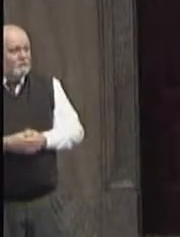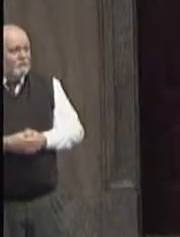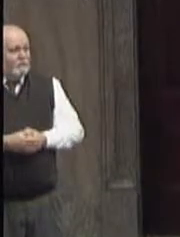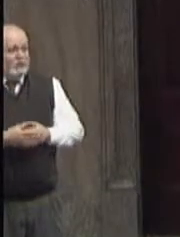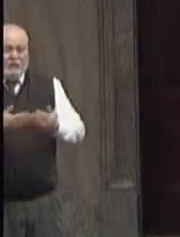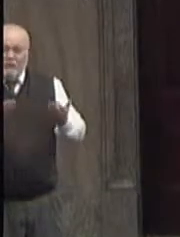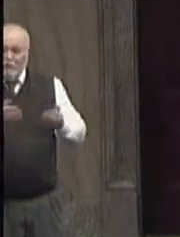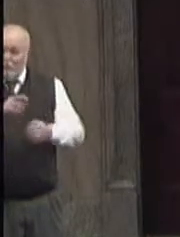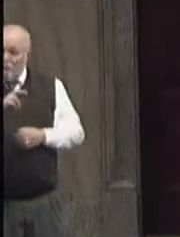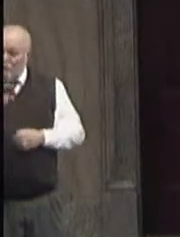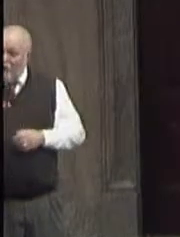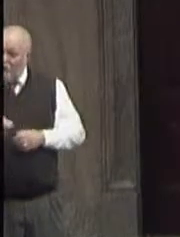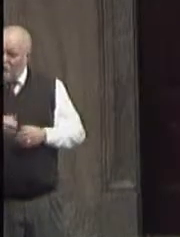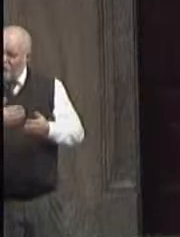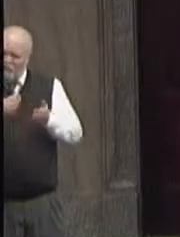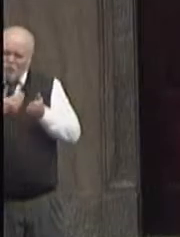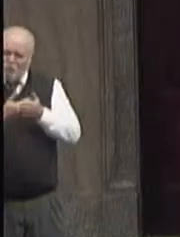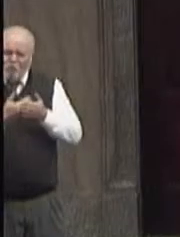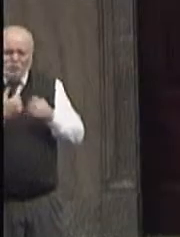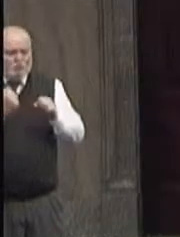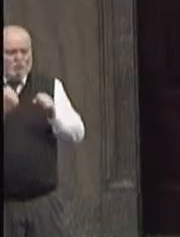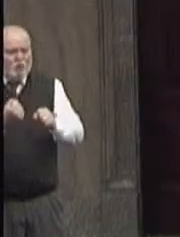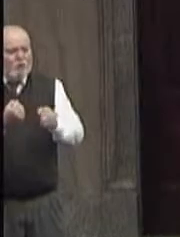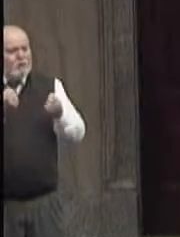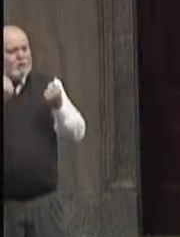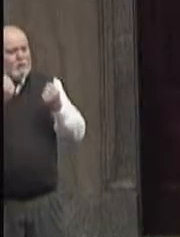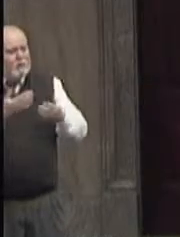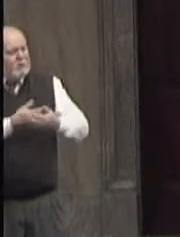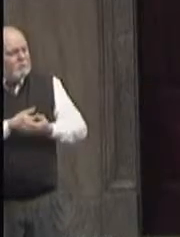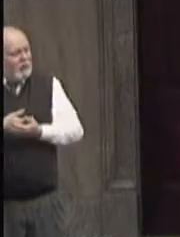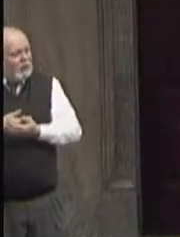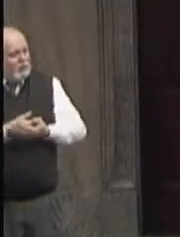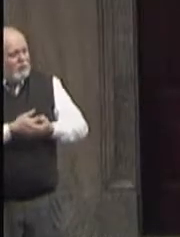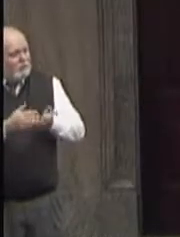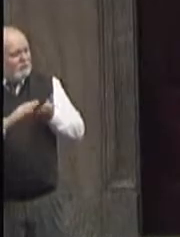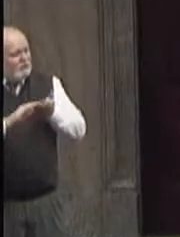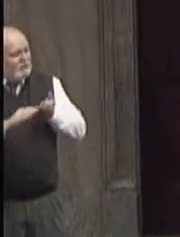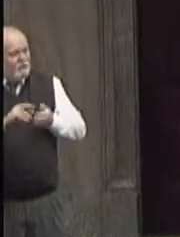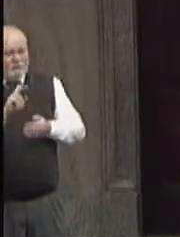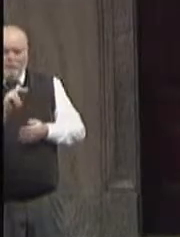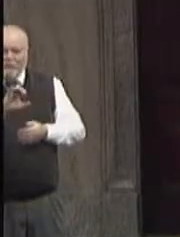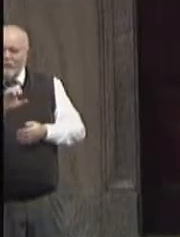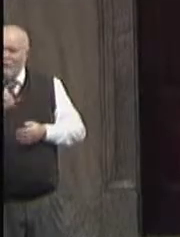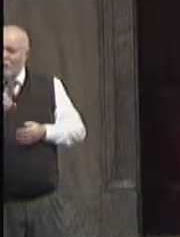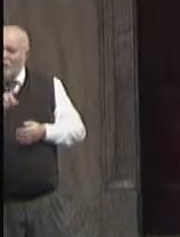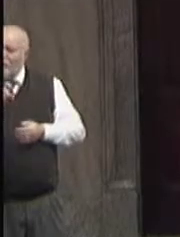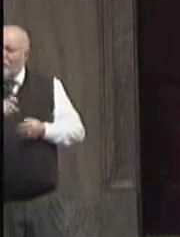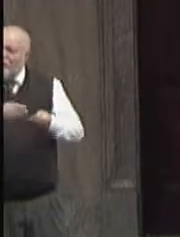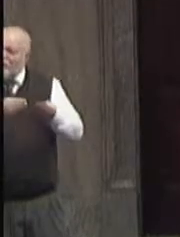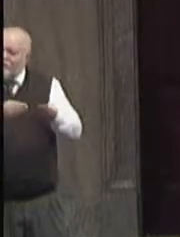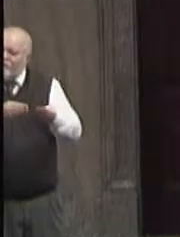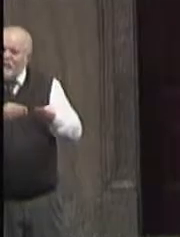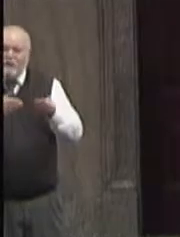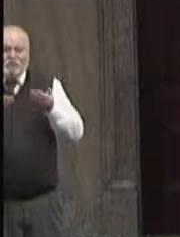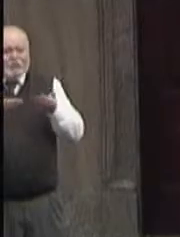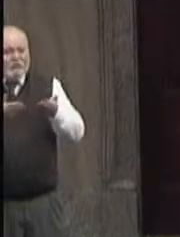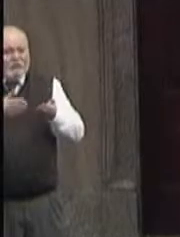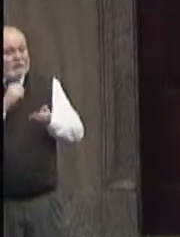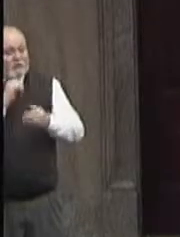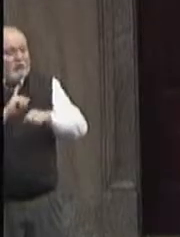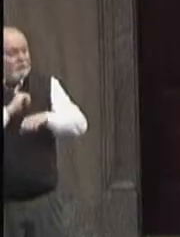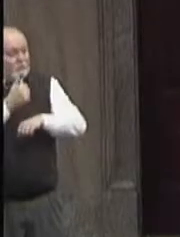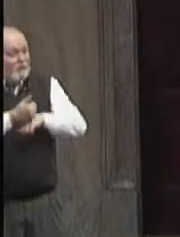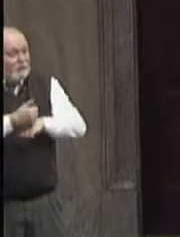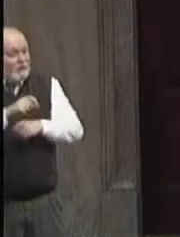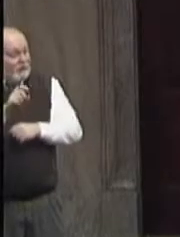Being in Rochester and so close to Strong, we have many babies discharged from the NICU who need feeding services. The waiting list is not based on severity